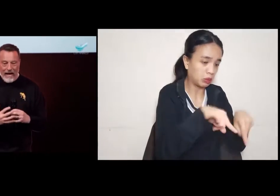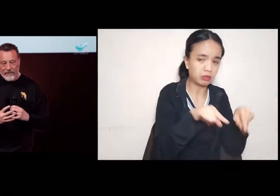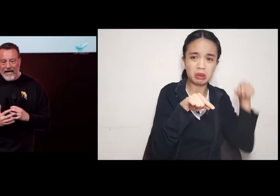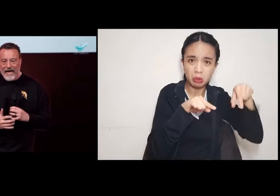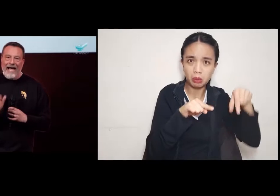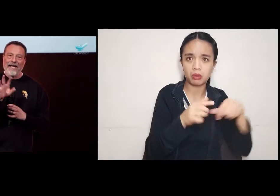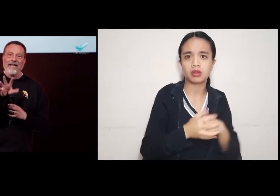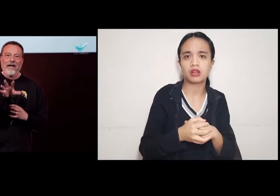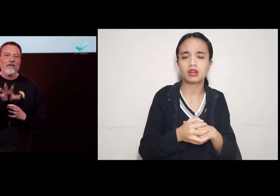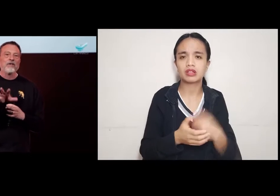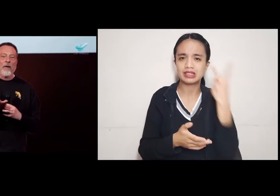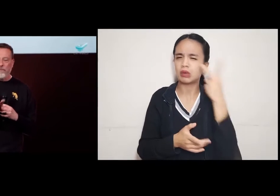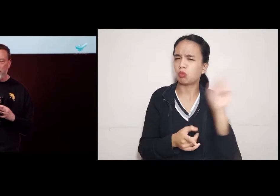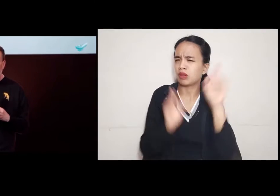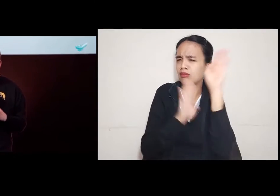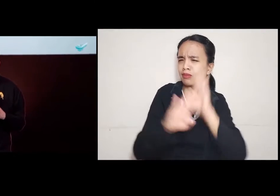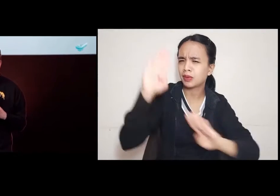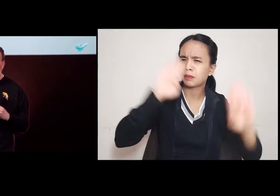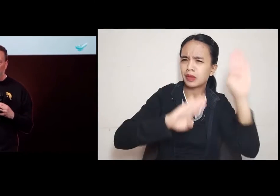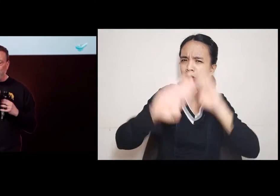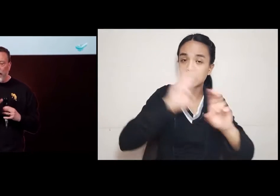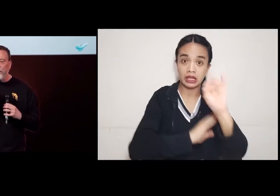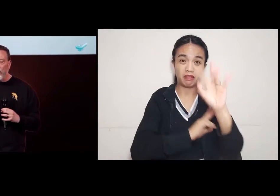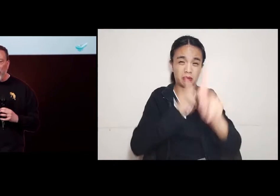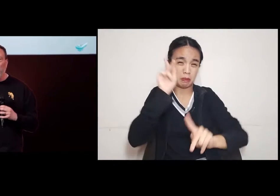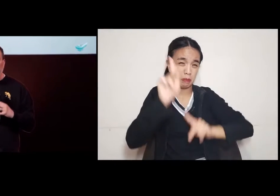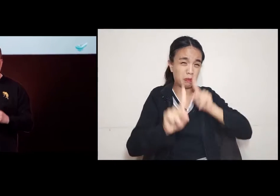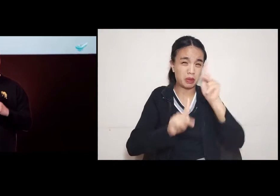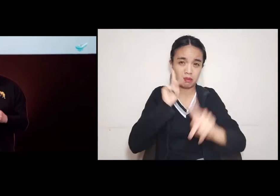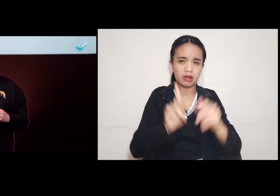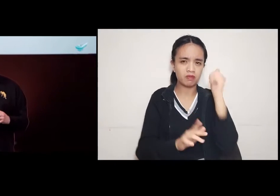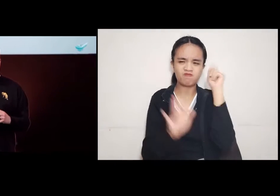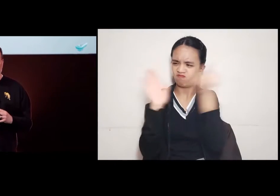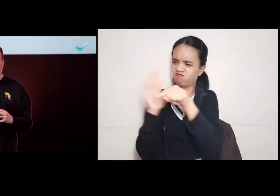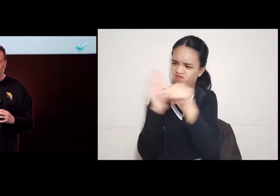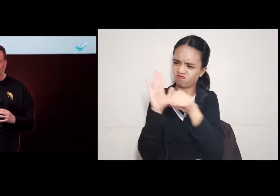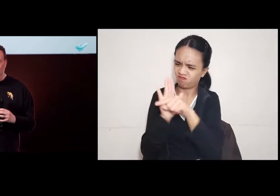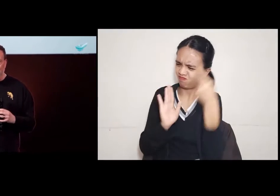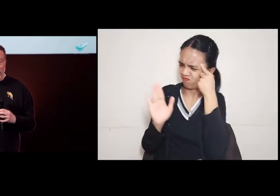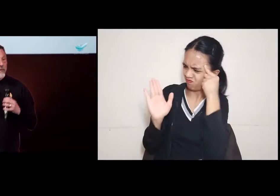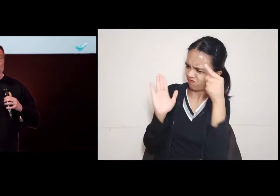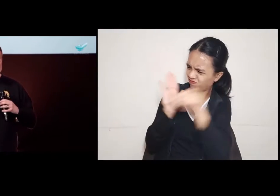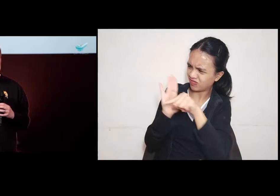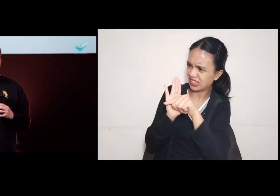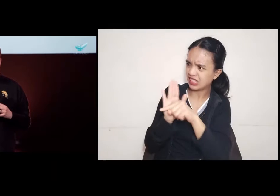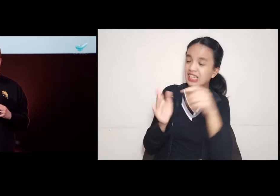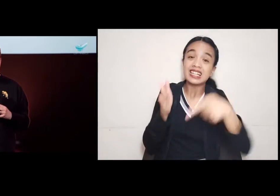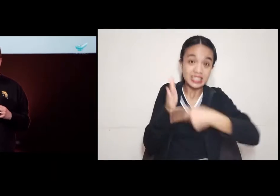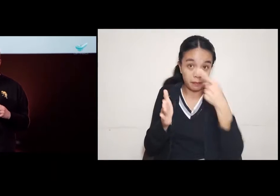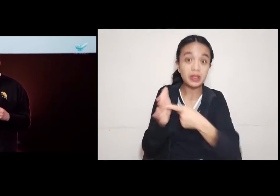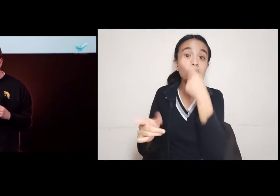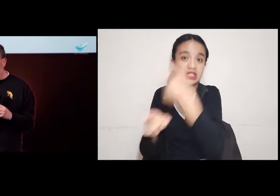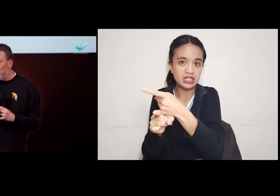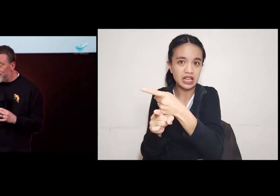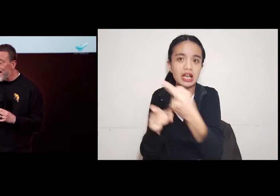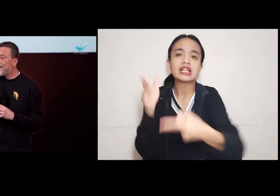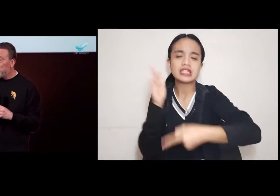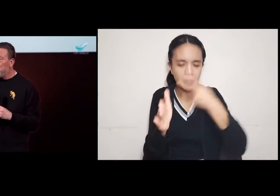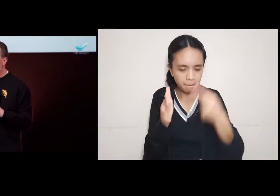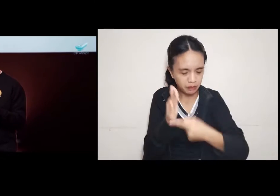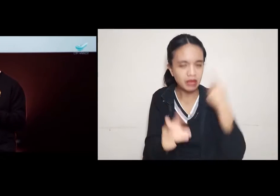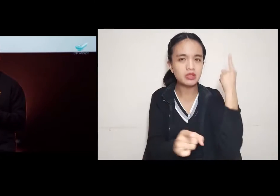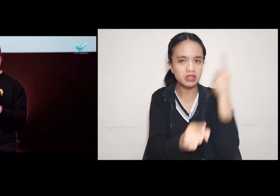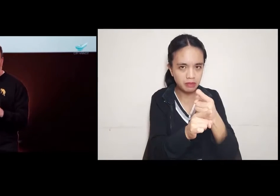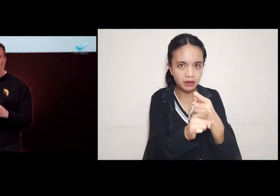this is going to happen. And here's the problem. When people are always negative, sometimes they're right. See, sometimes they're